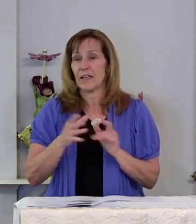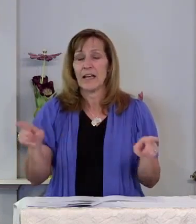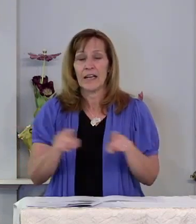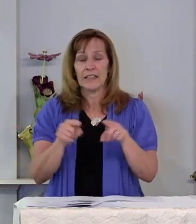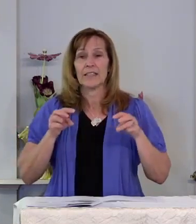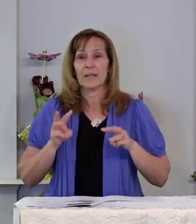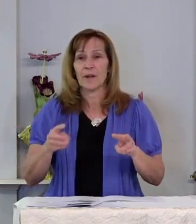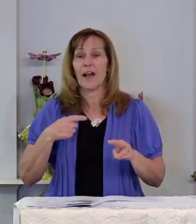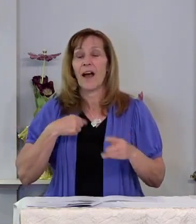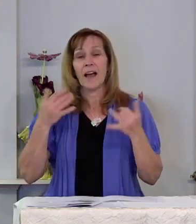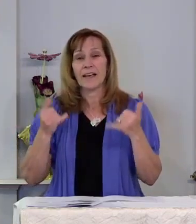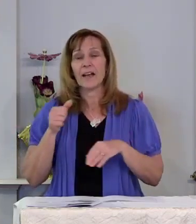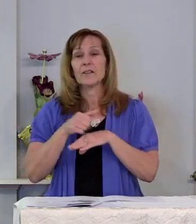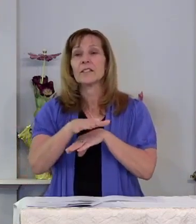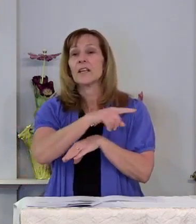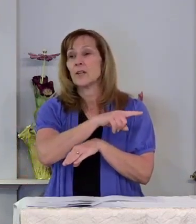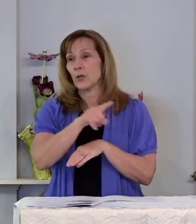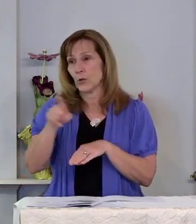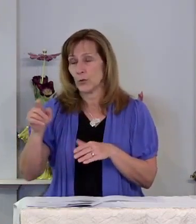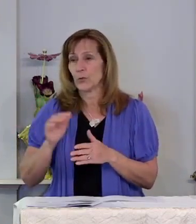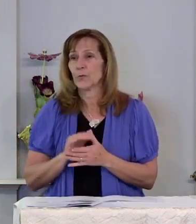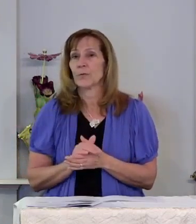same way I now send you."